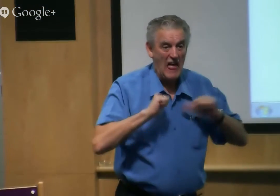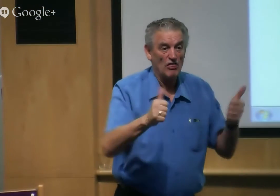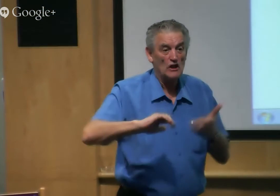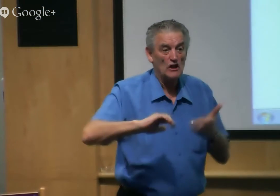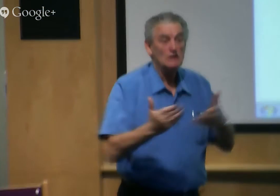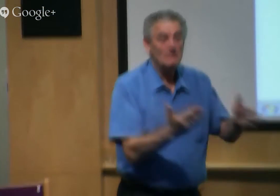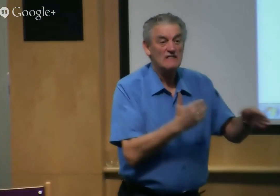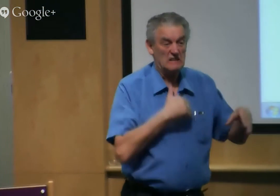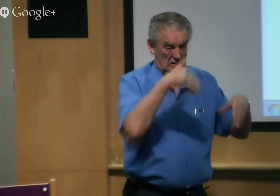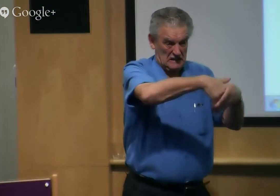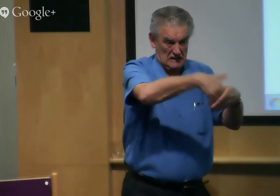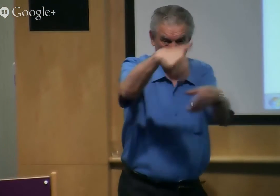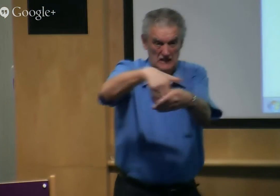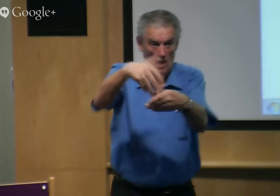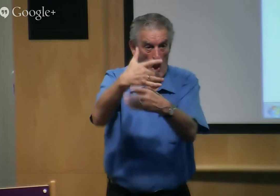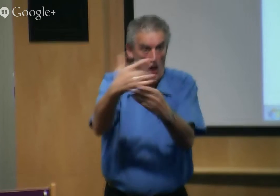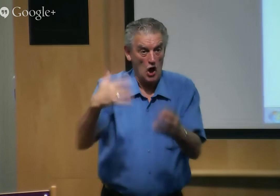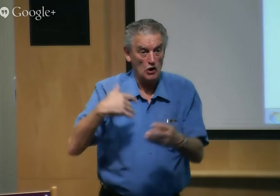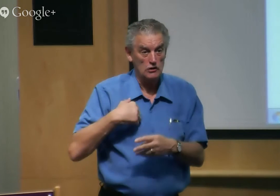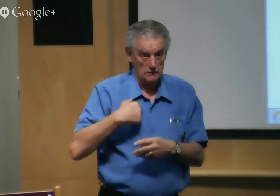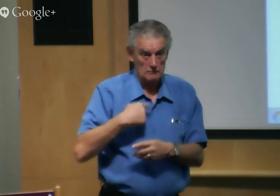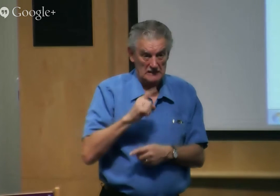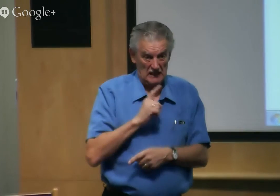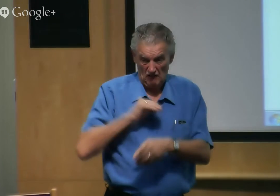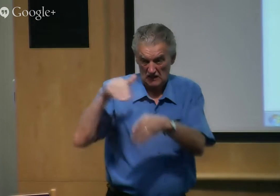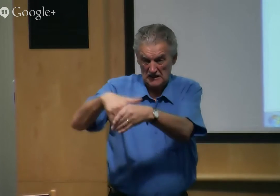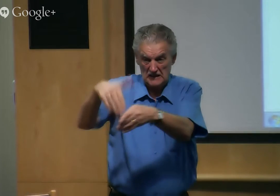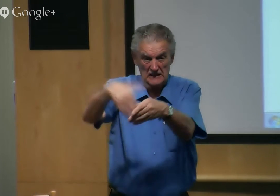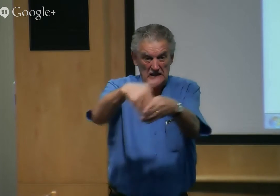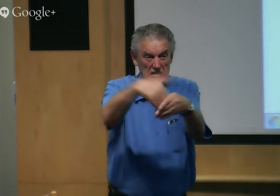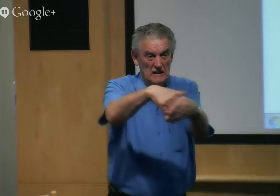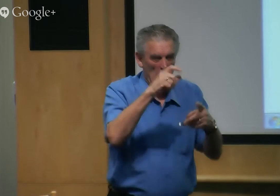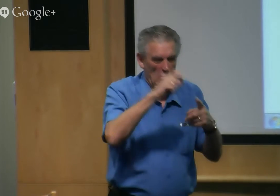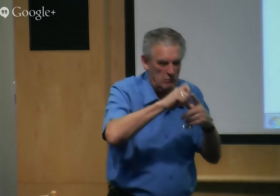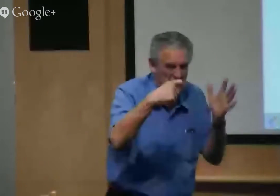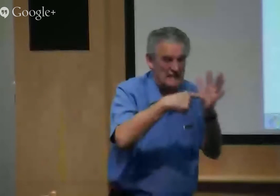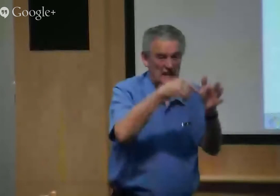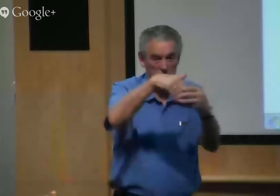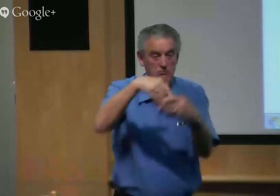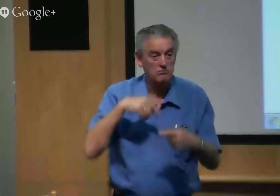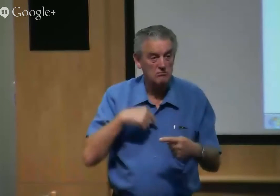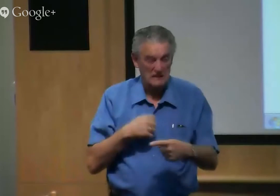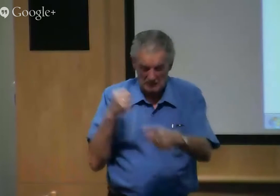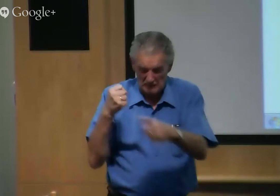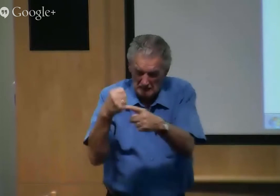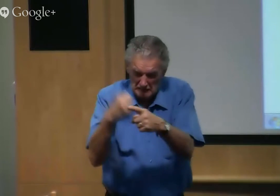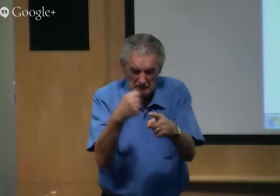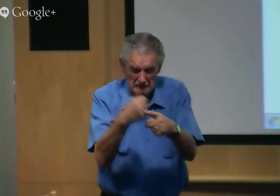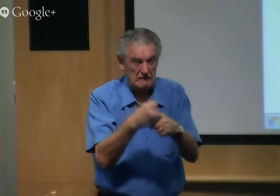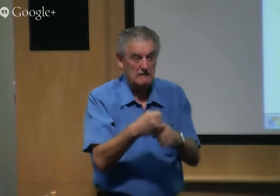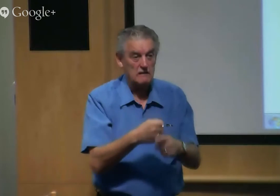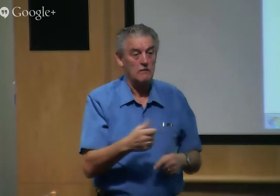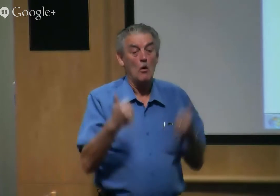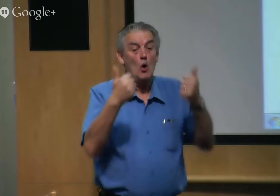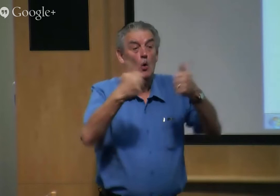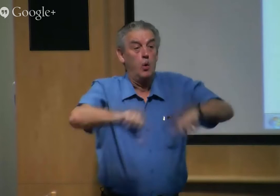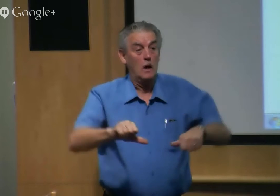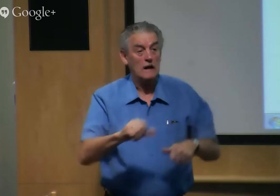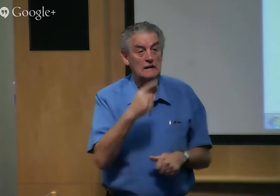and the health service and different authorities that were in Trafford, we were involved with the PCT, the local authority,